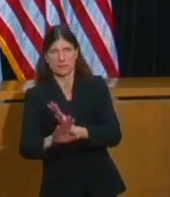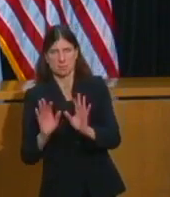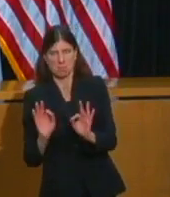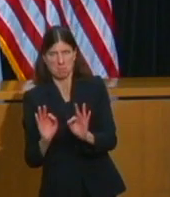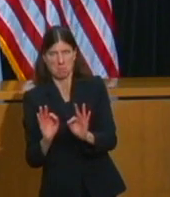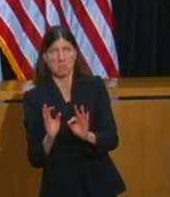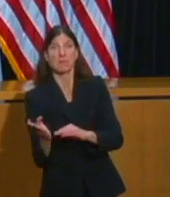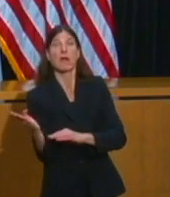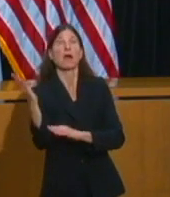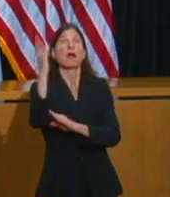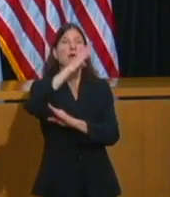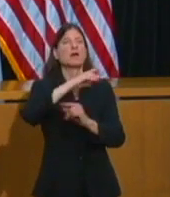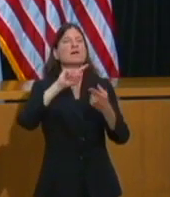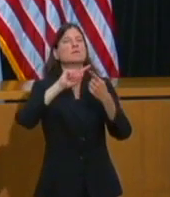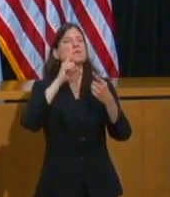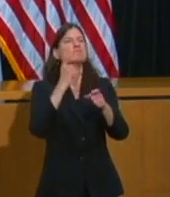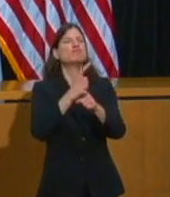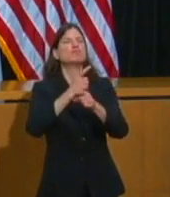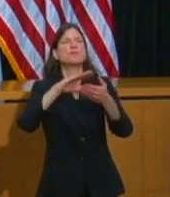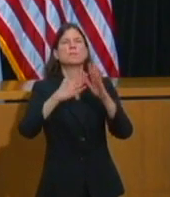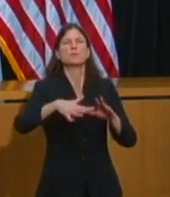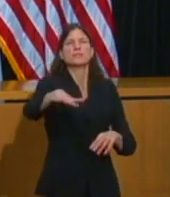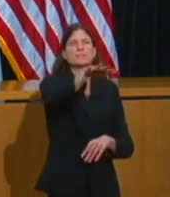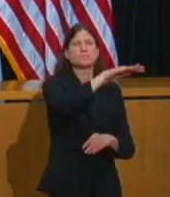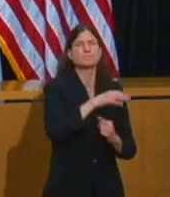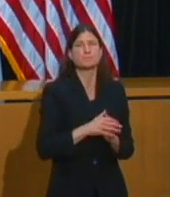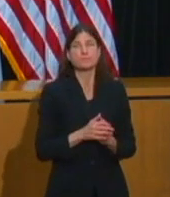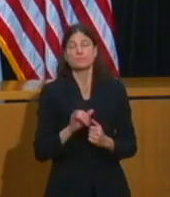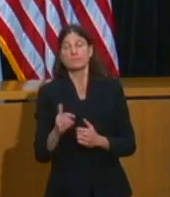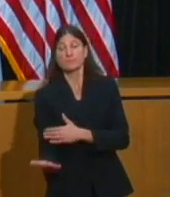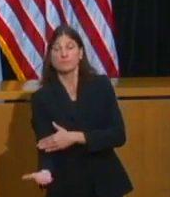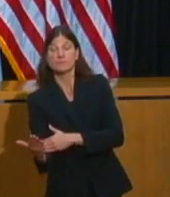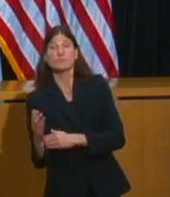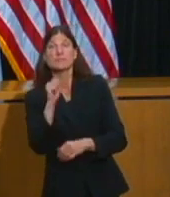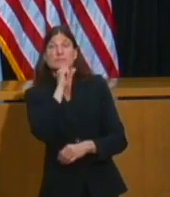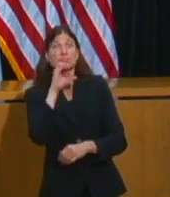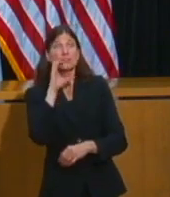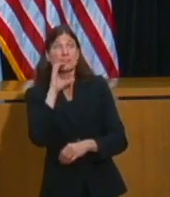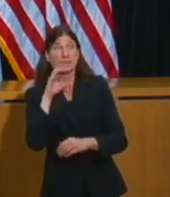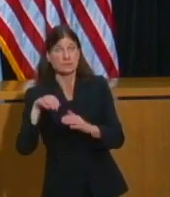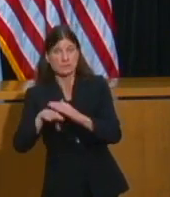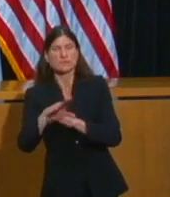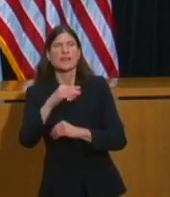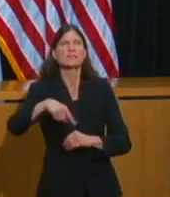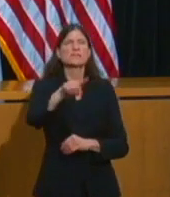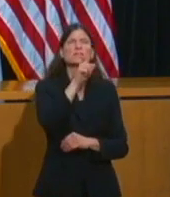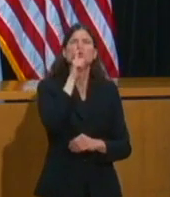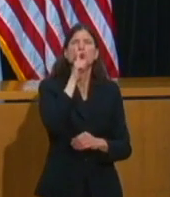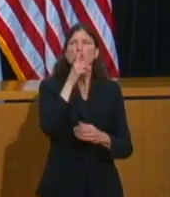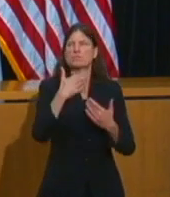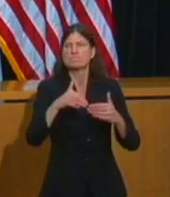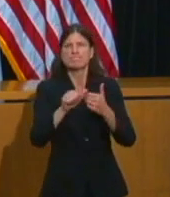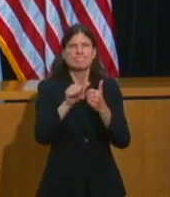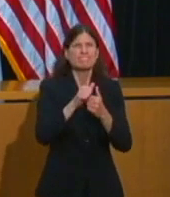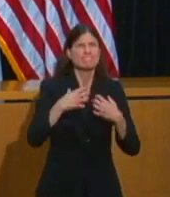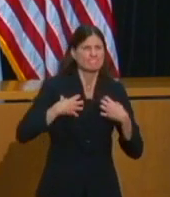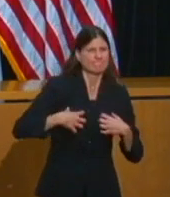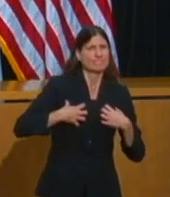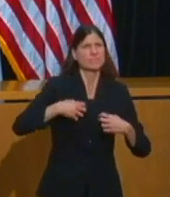high-risk populations. And fourth, face coverings should be required for all workers and customers, excluding those unable